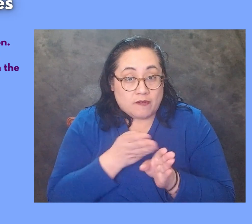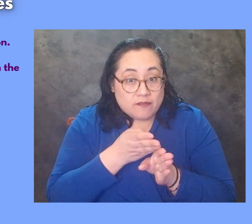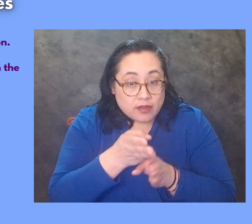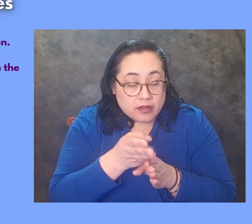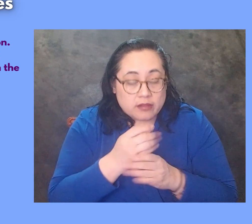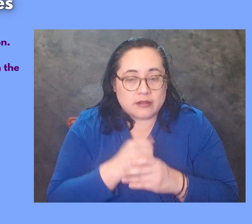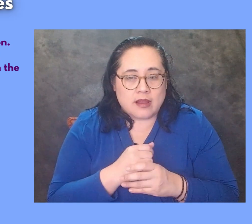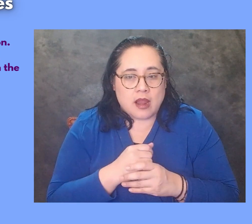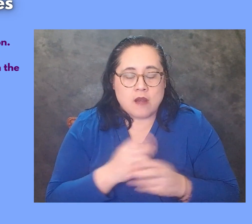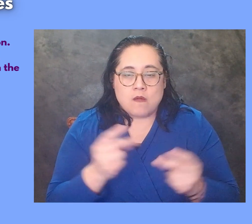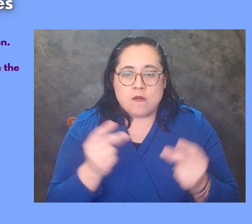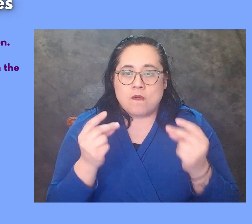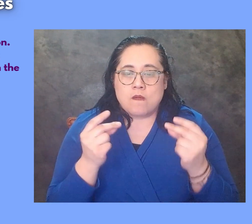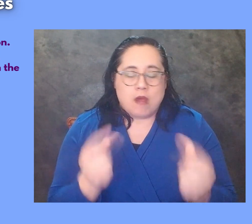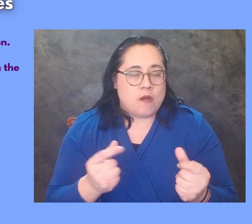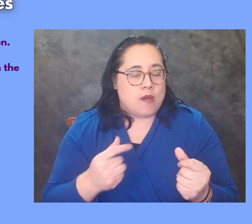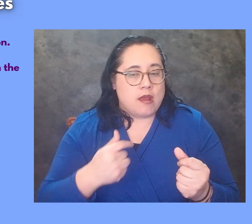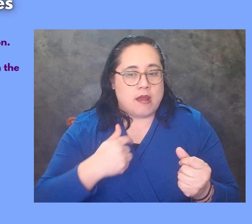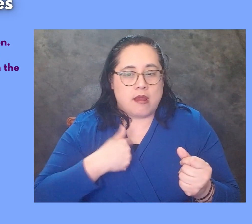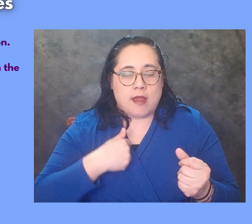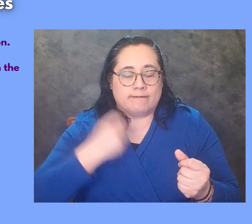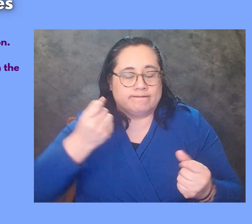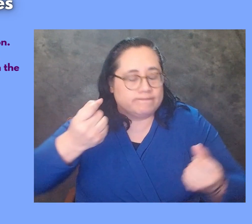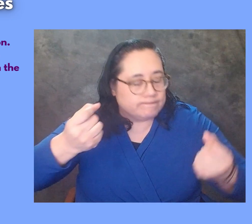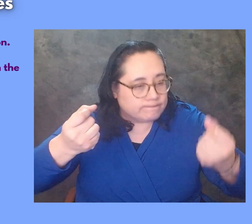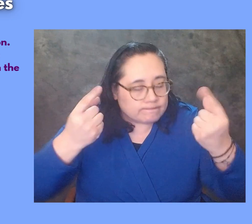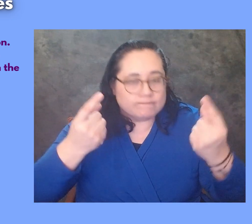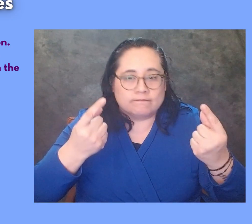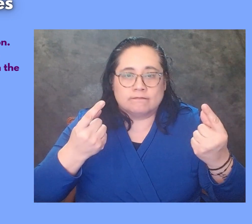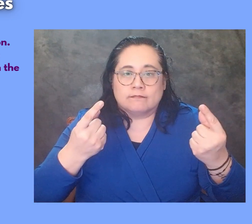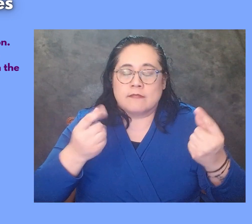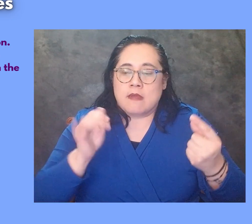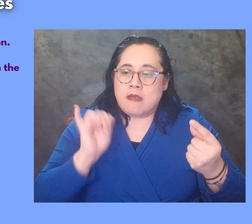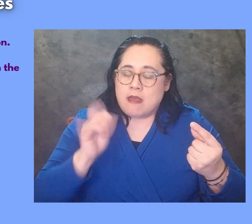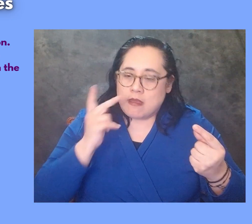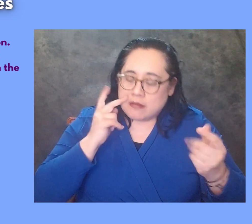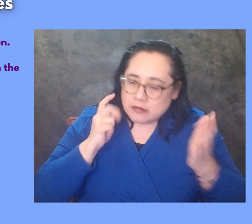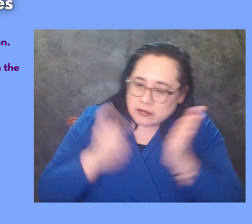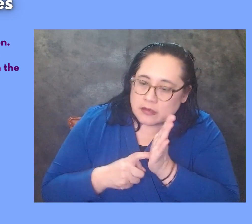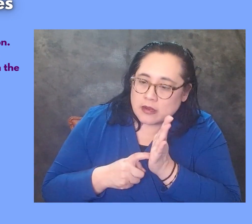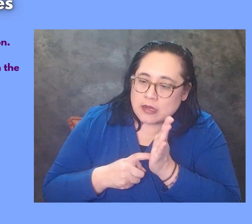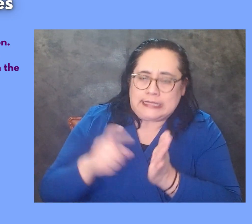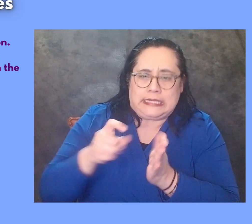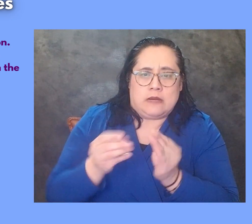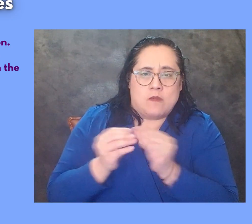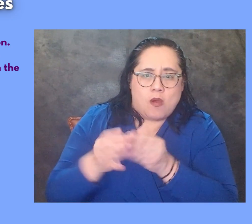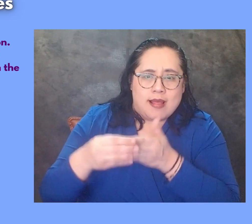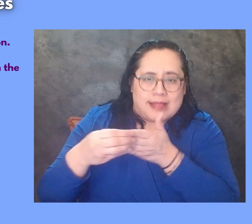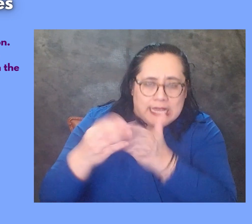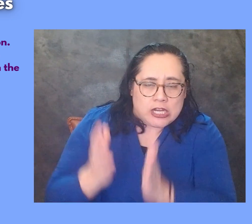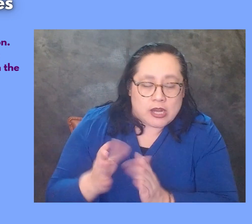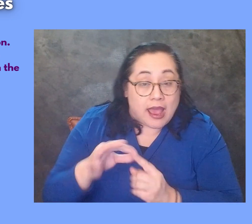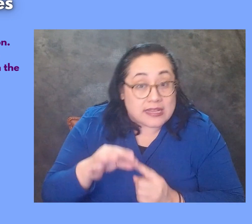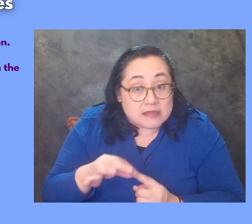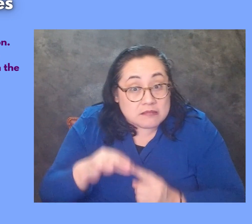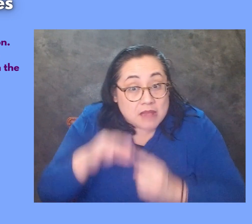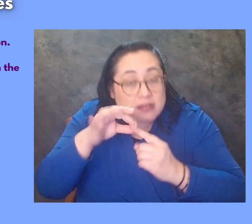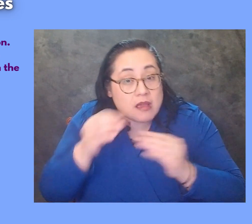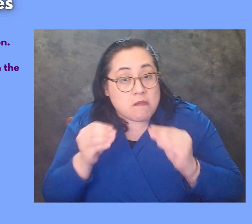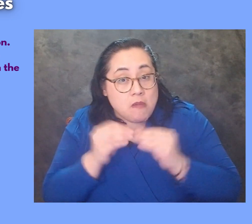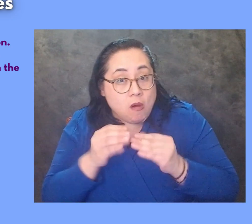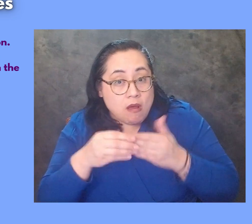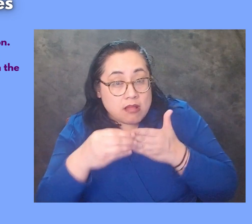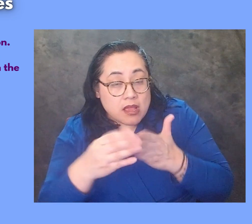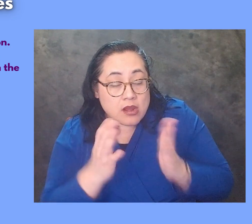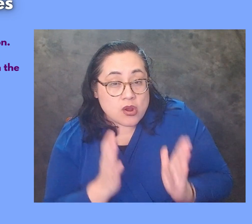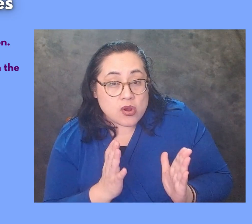the interpreting field, and right away I understood. I recognized the need for more leaders, especially